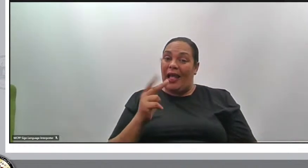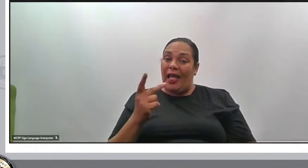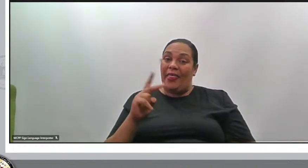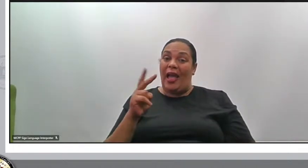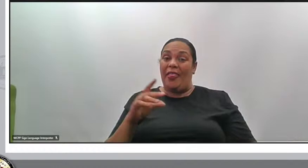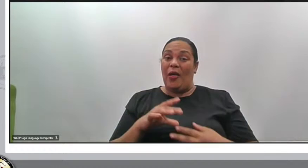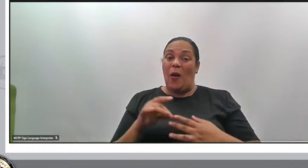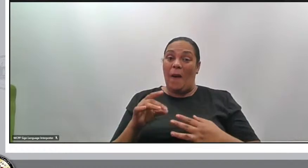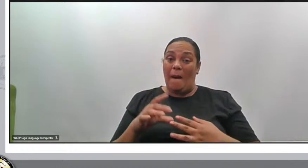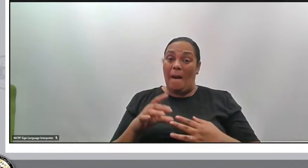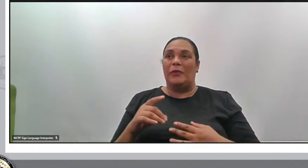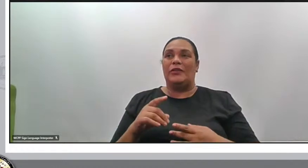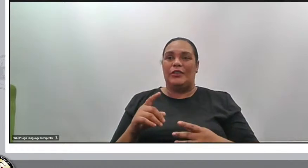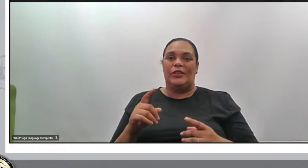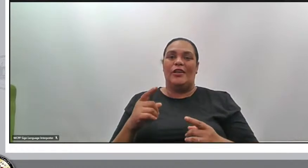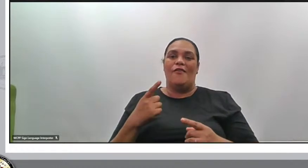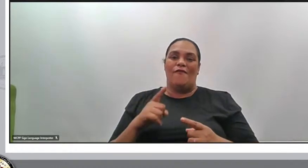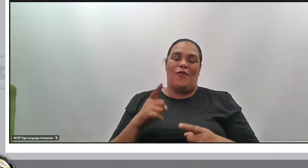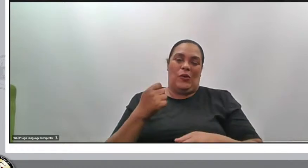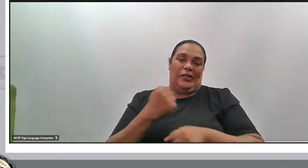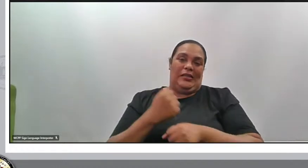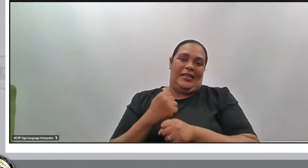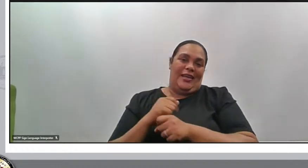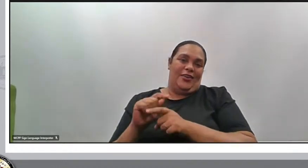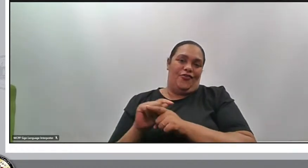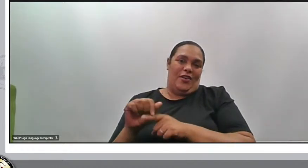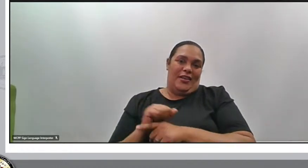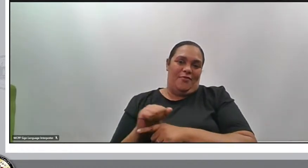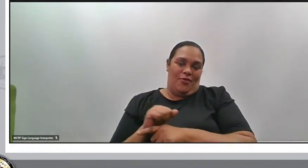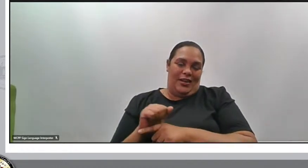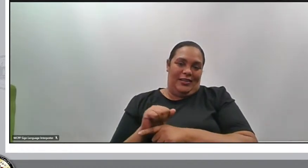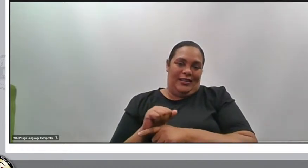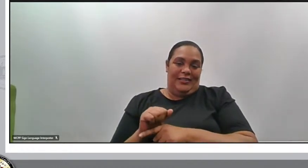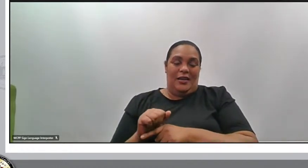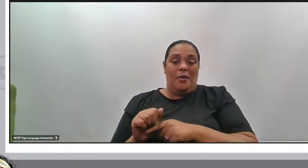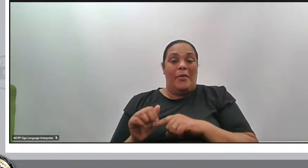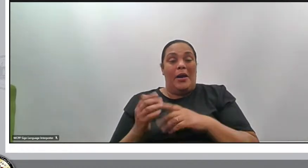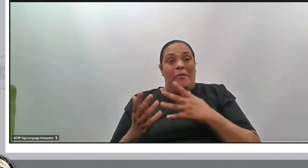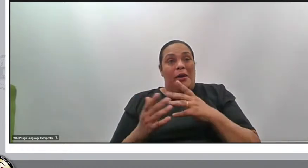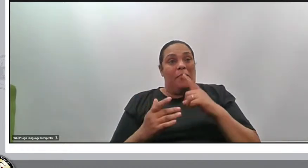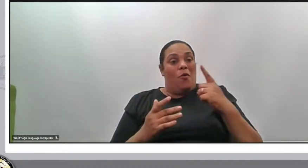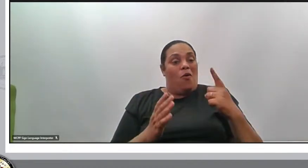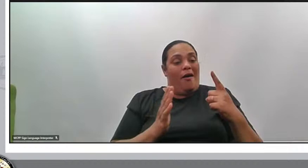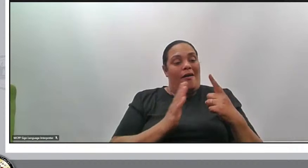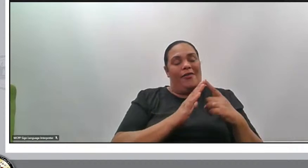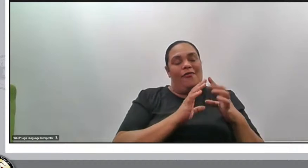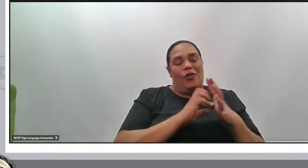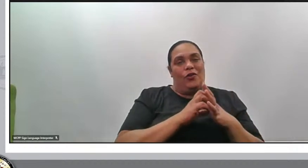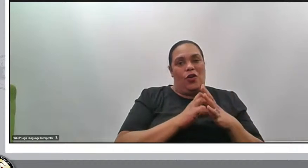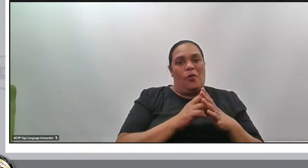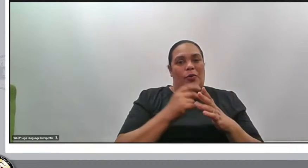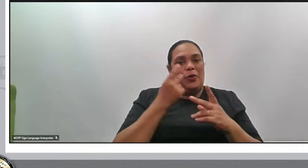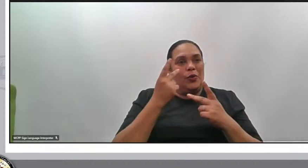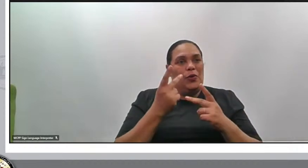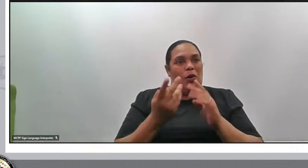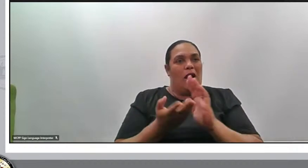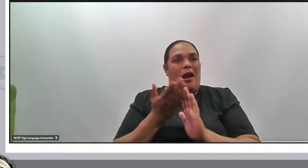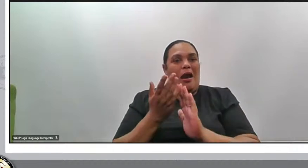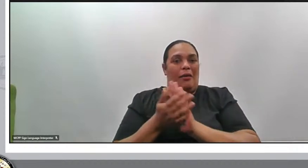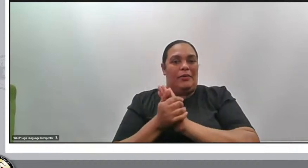alternatives to the standard training practices. One such initiative, for instance, is to look at the